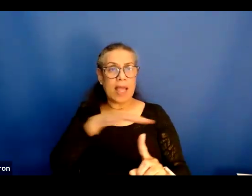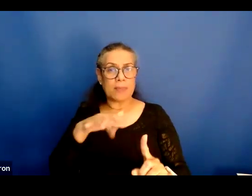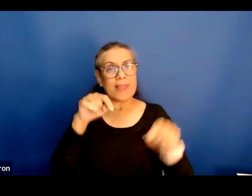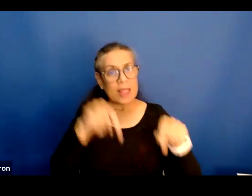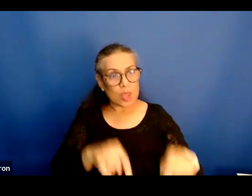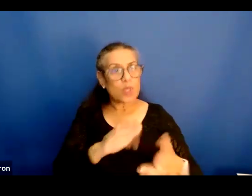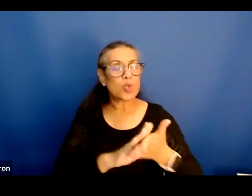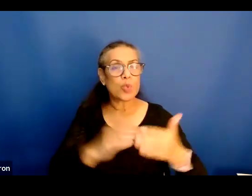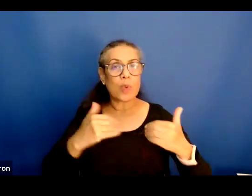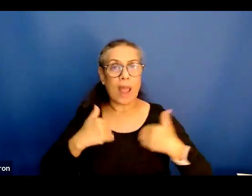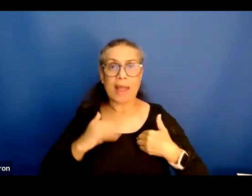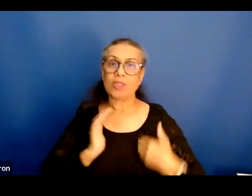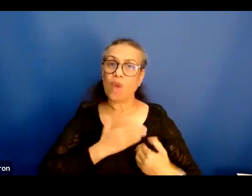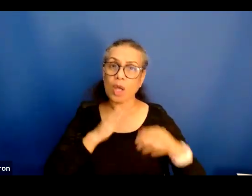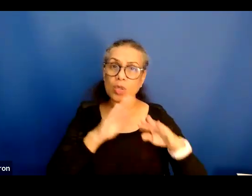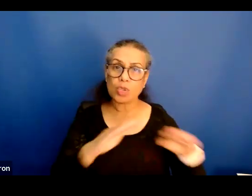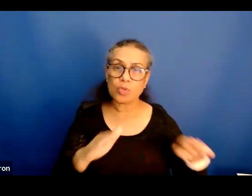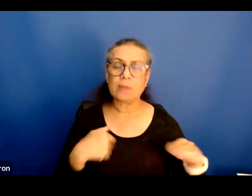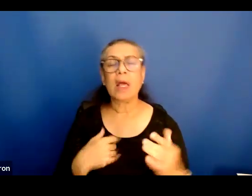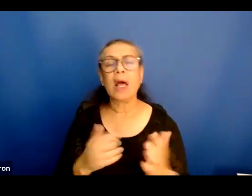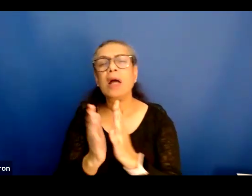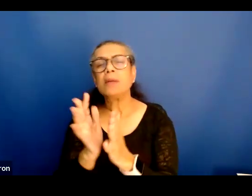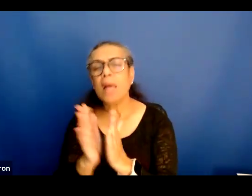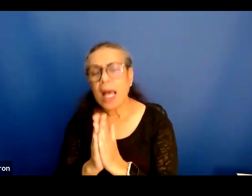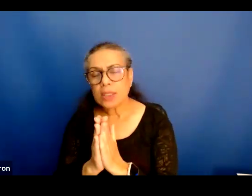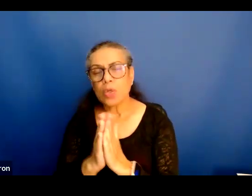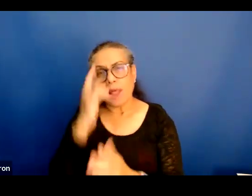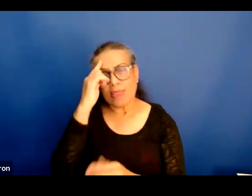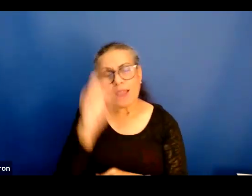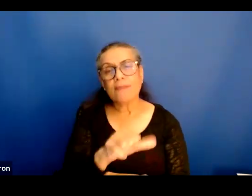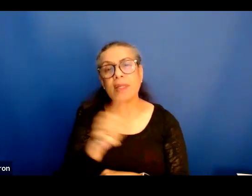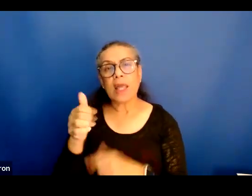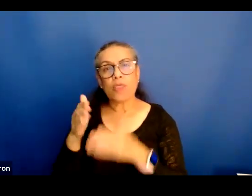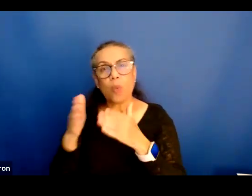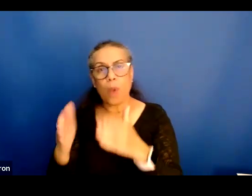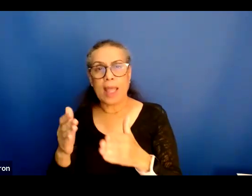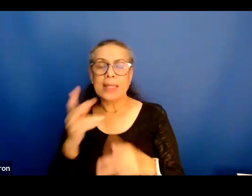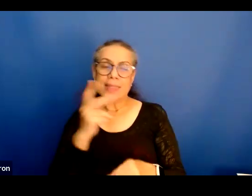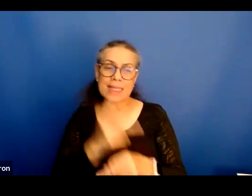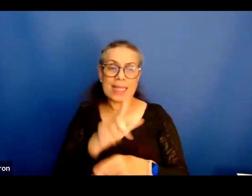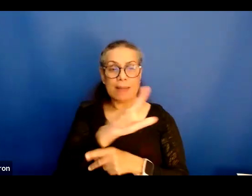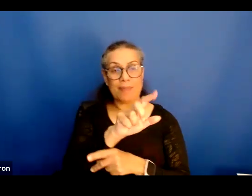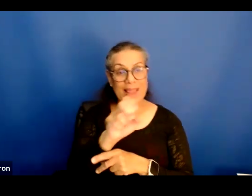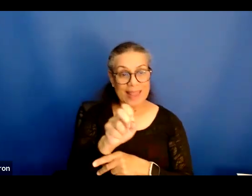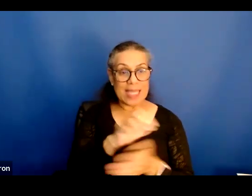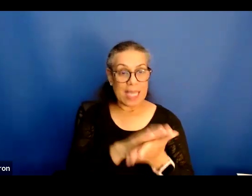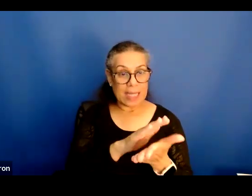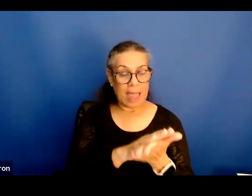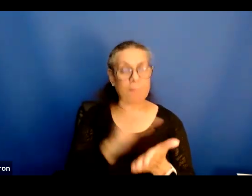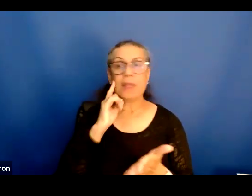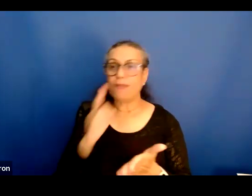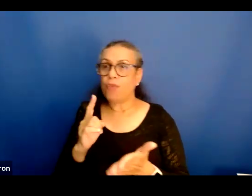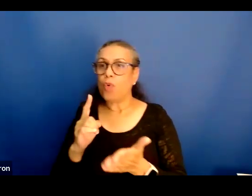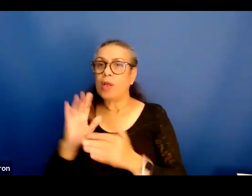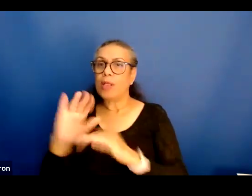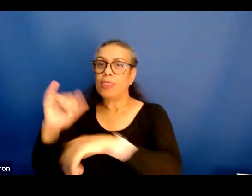school provides for our children. I urge you to consider other ways to align Lee Academy with the district's long-term vision for facilities